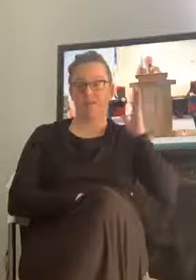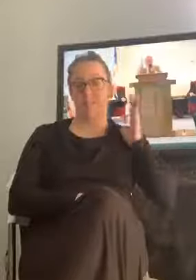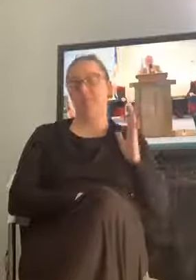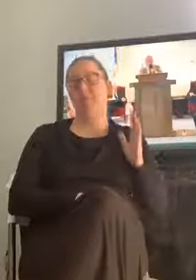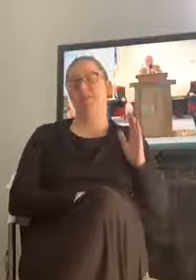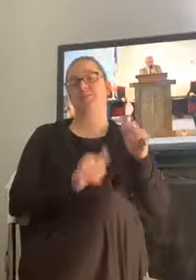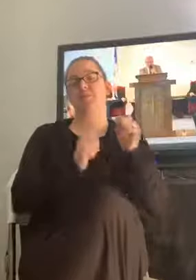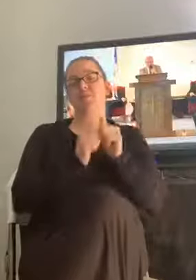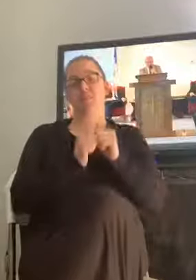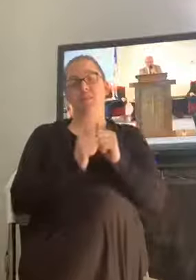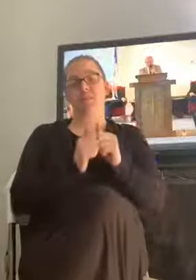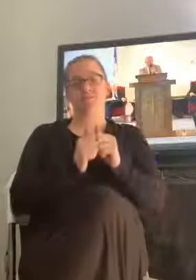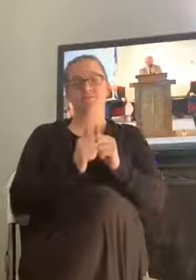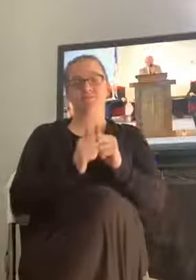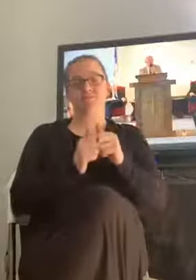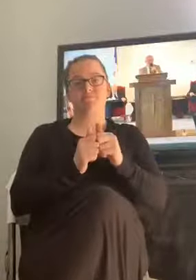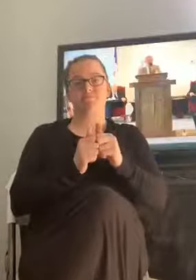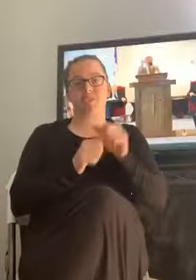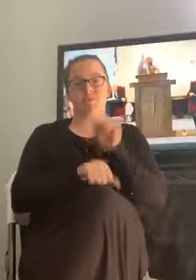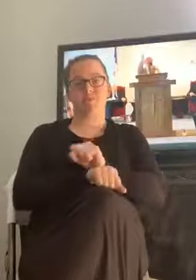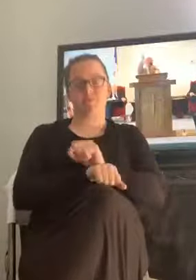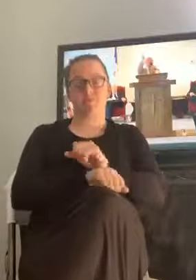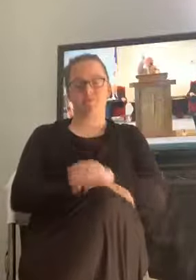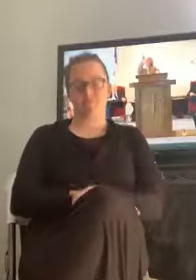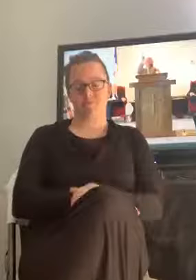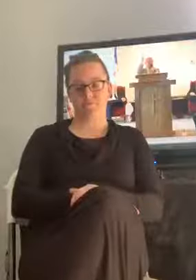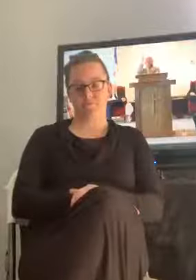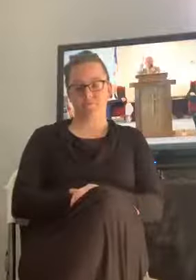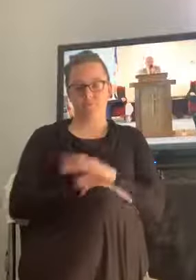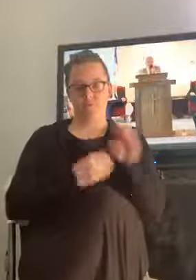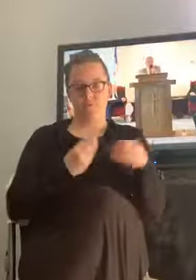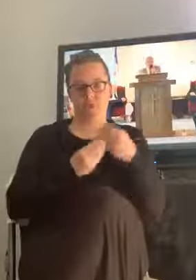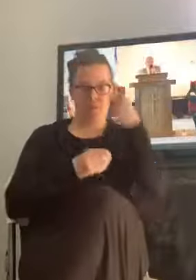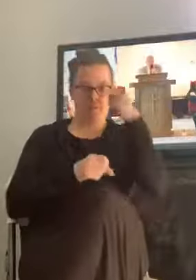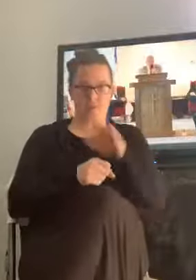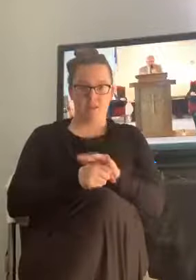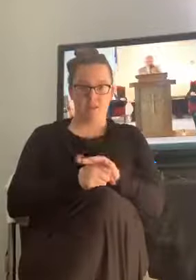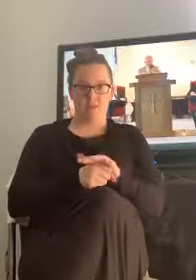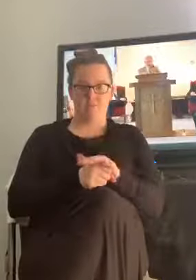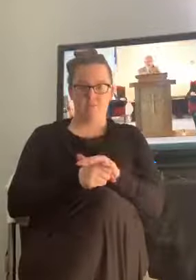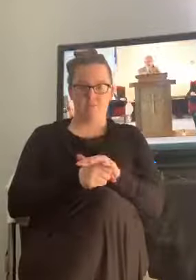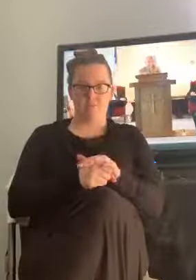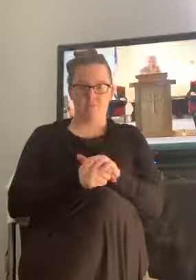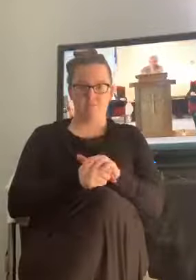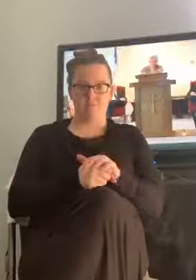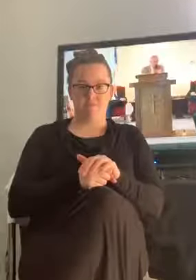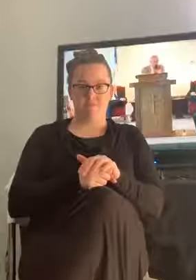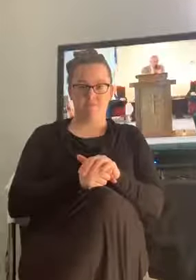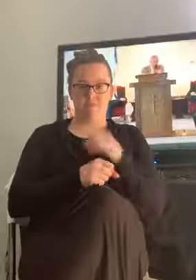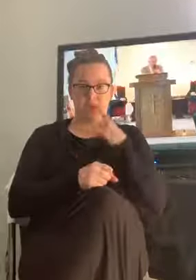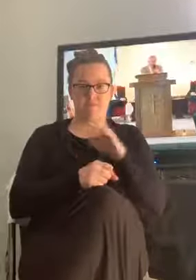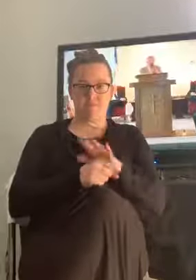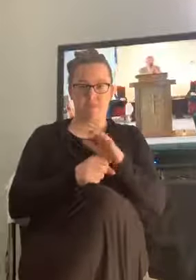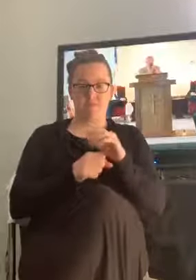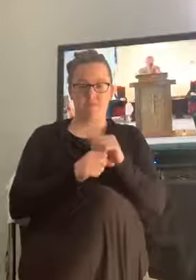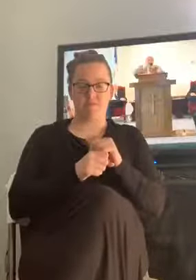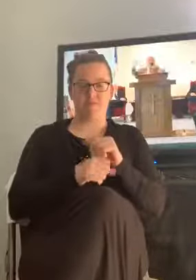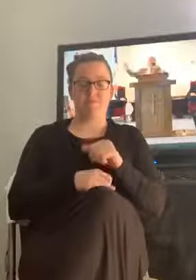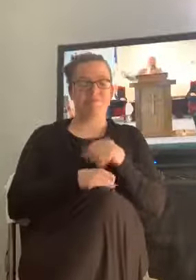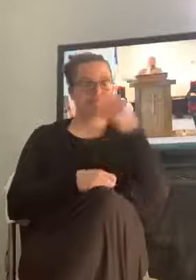God and it was imputed unto him for righteousness when he believed the promised seed. Here he has the promised